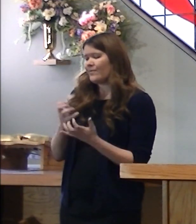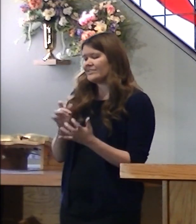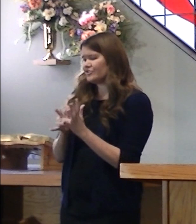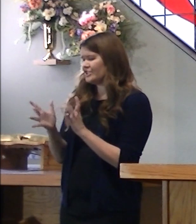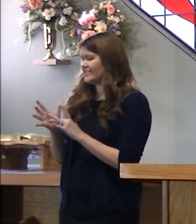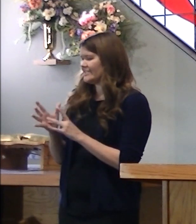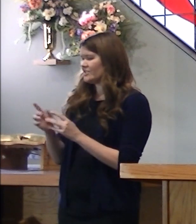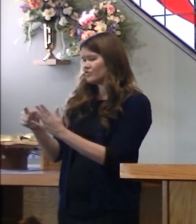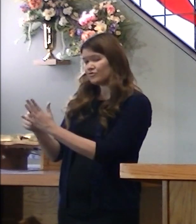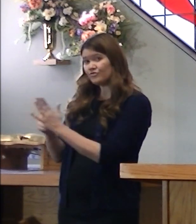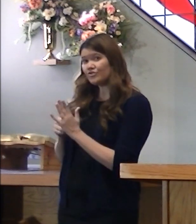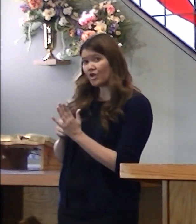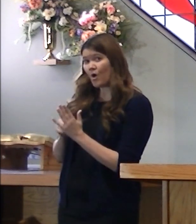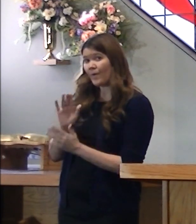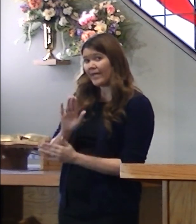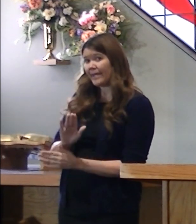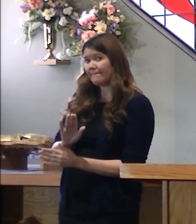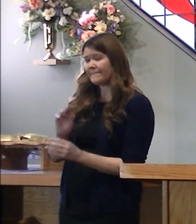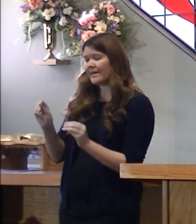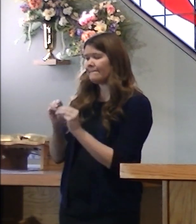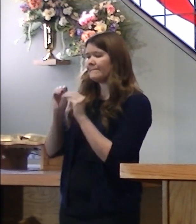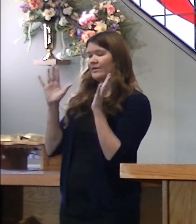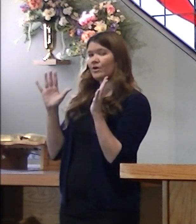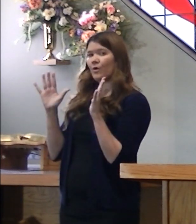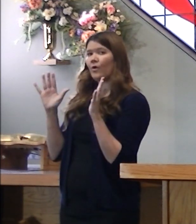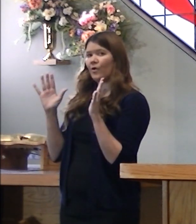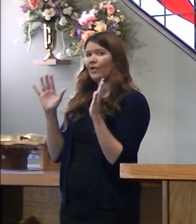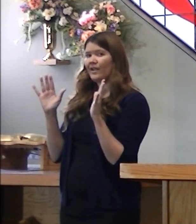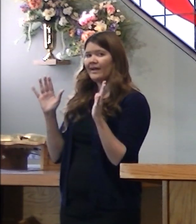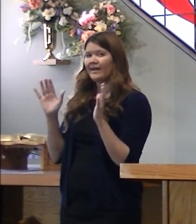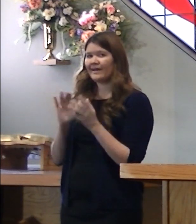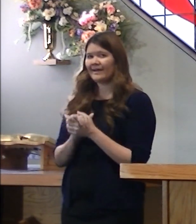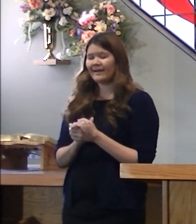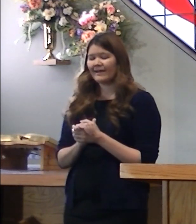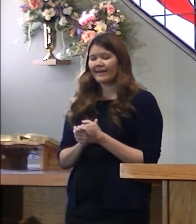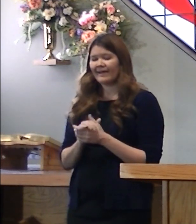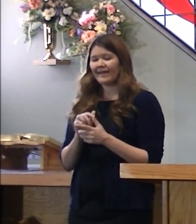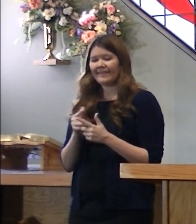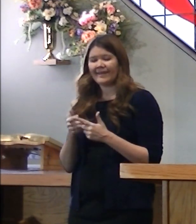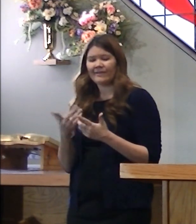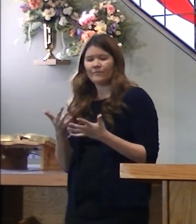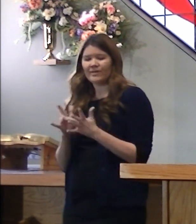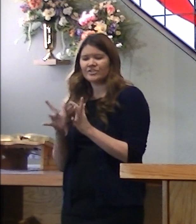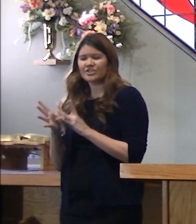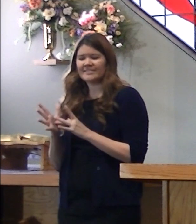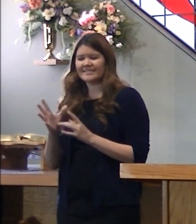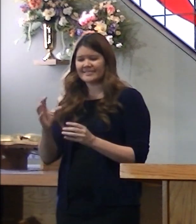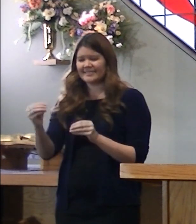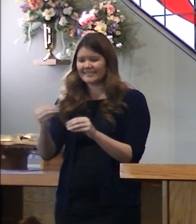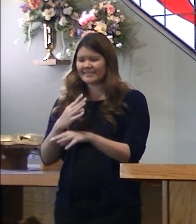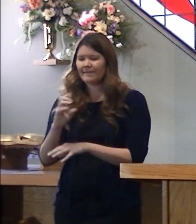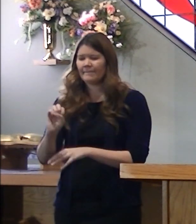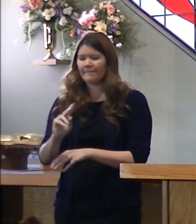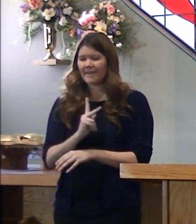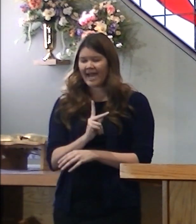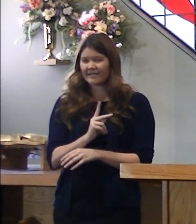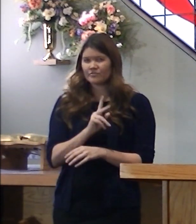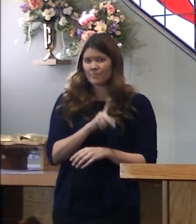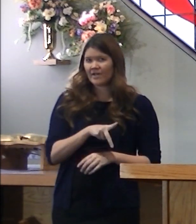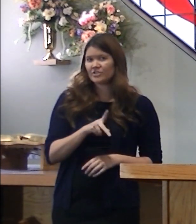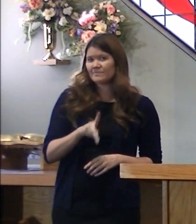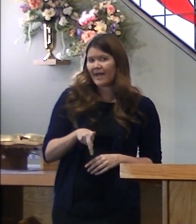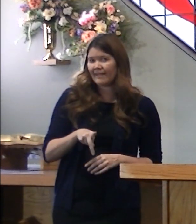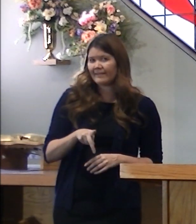of miracle to wow him. And then when Jesus is returned to Pilate, Luke